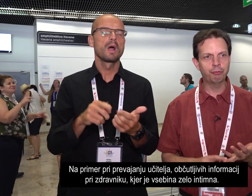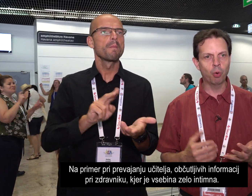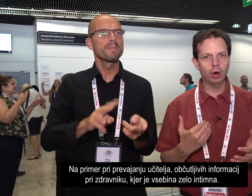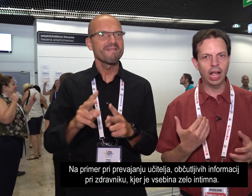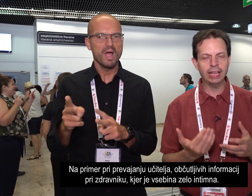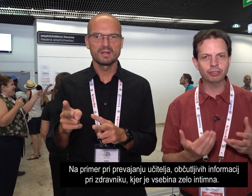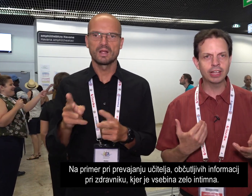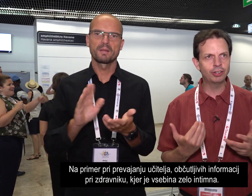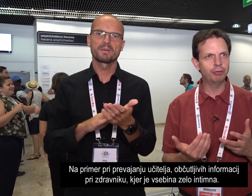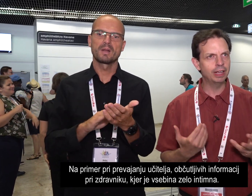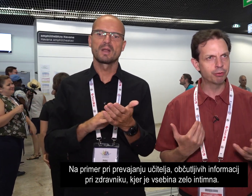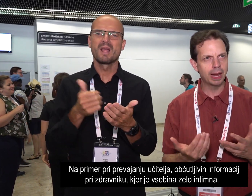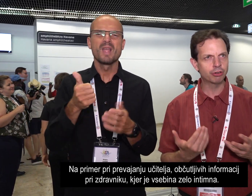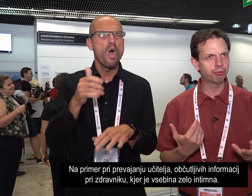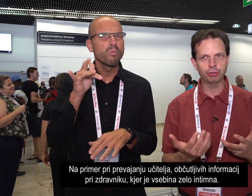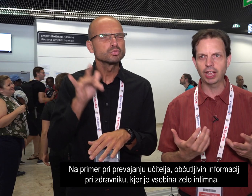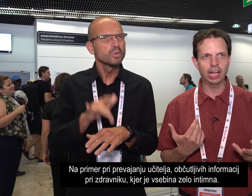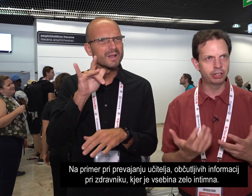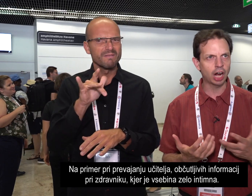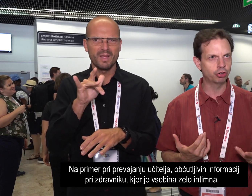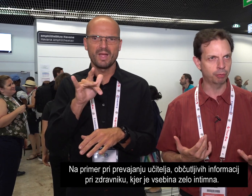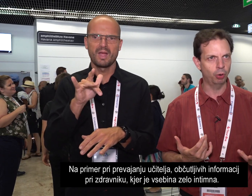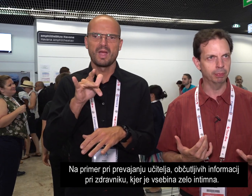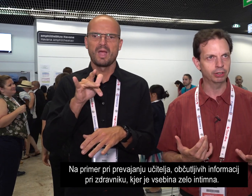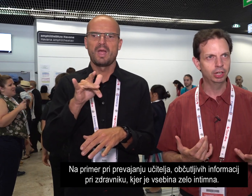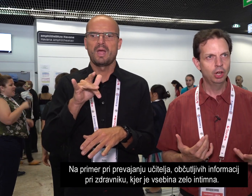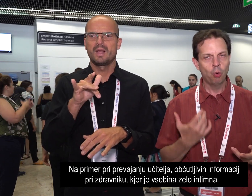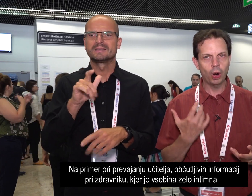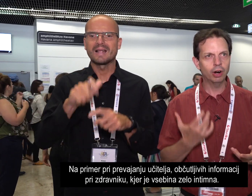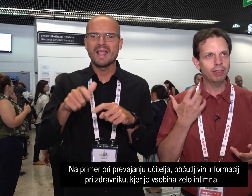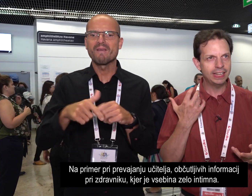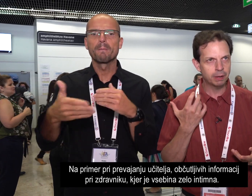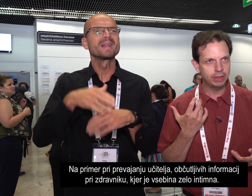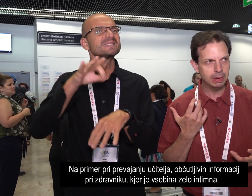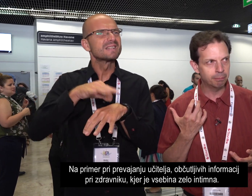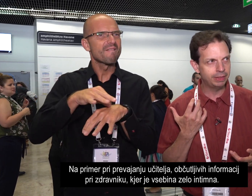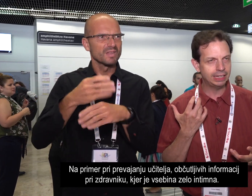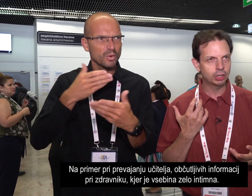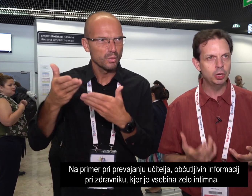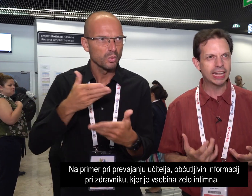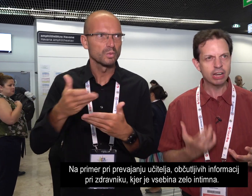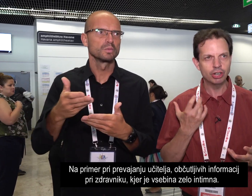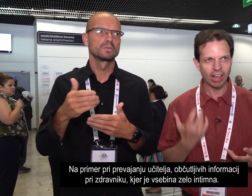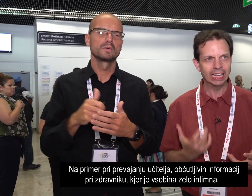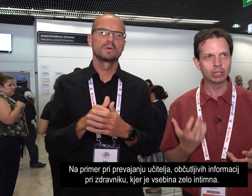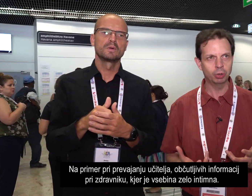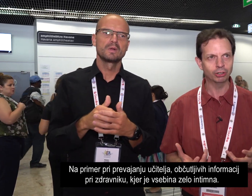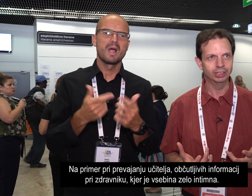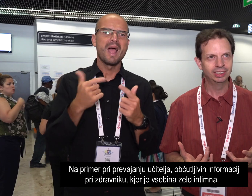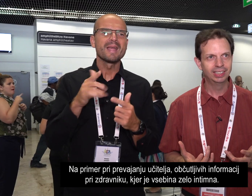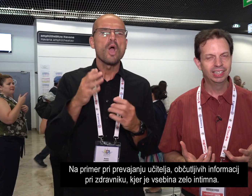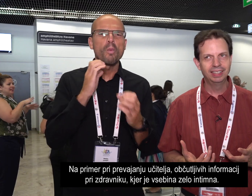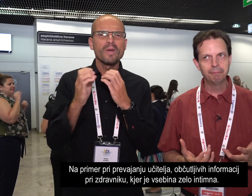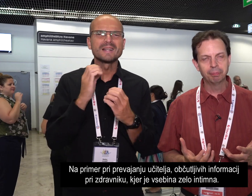translating for a sensitive information for, say, a doctor's appointment, where the communication is highly